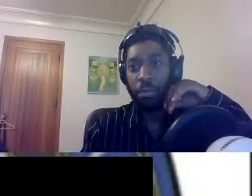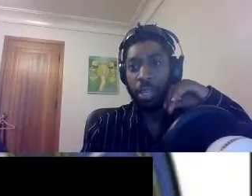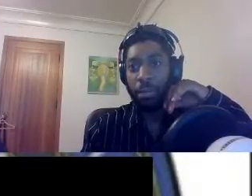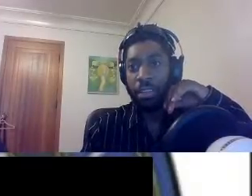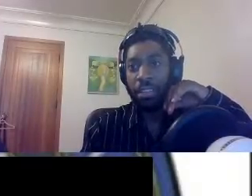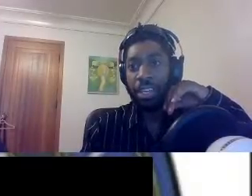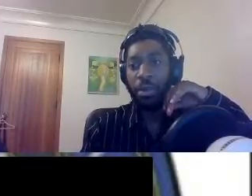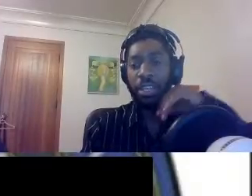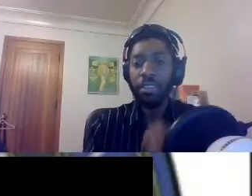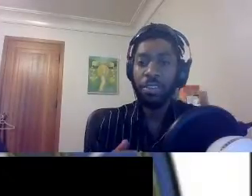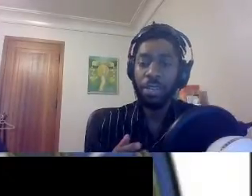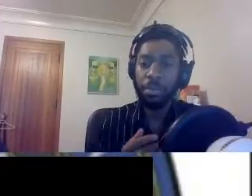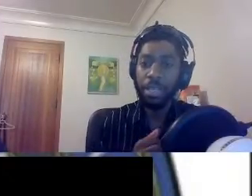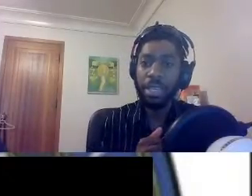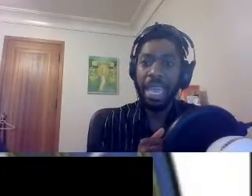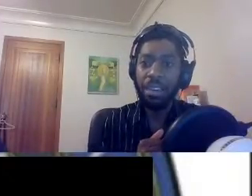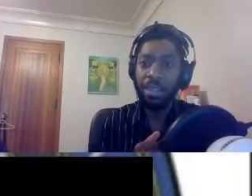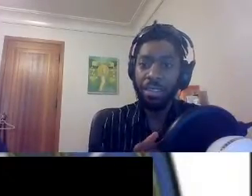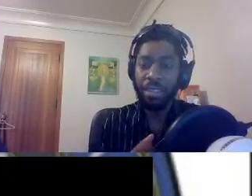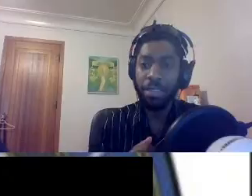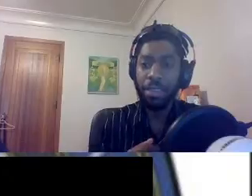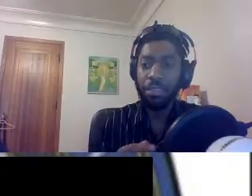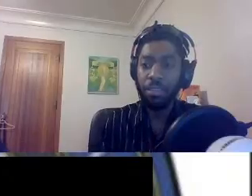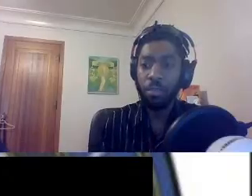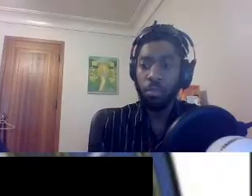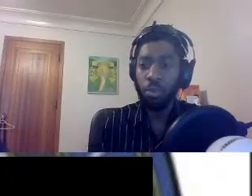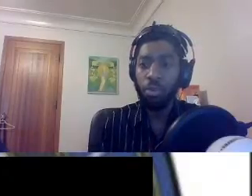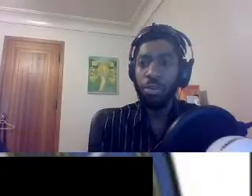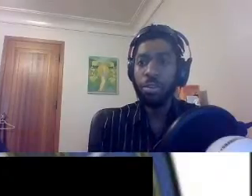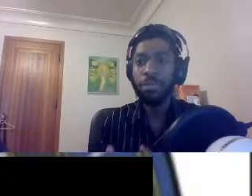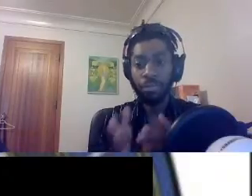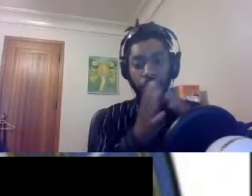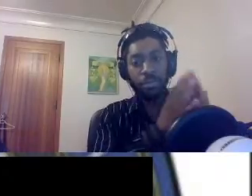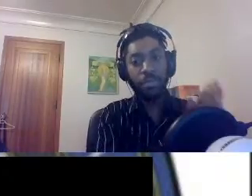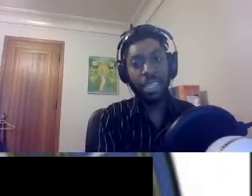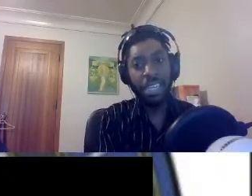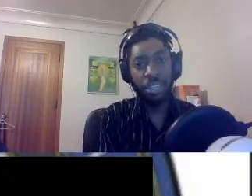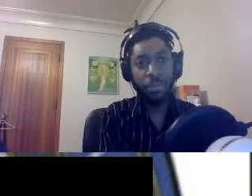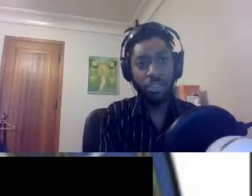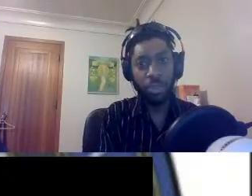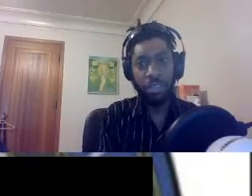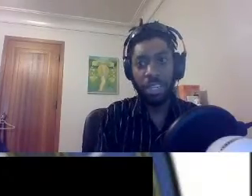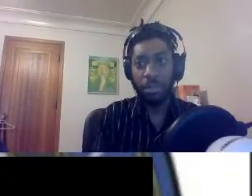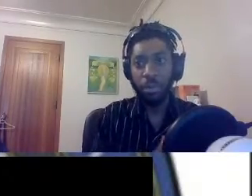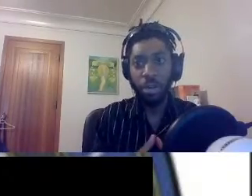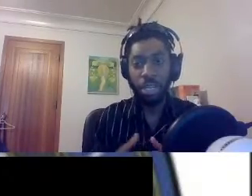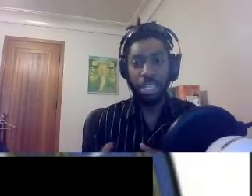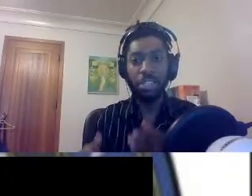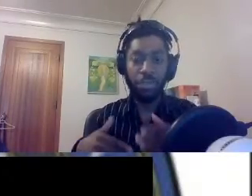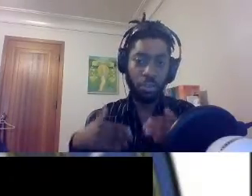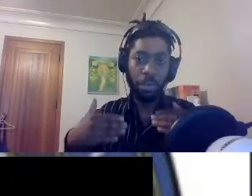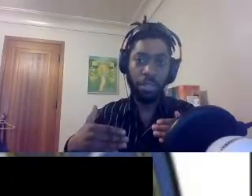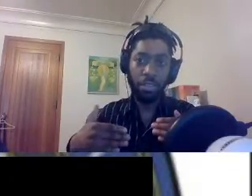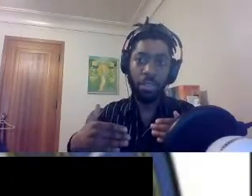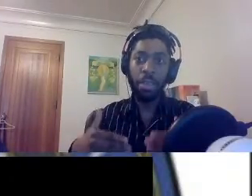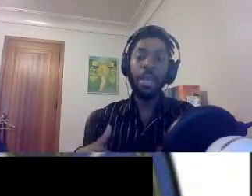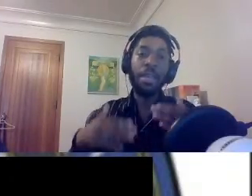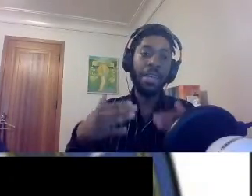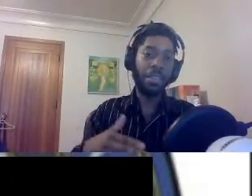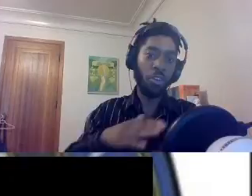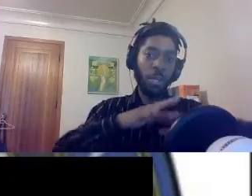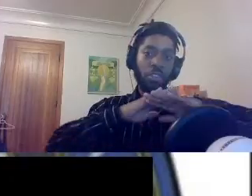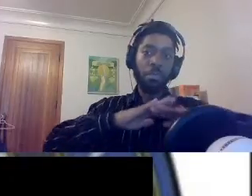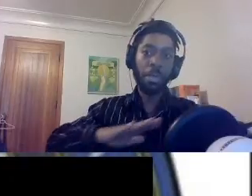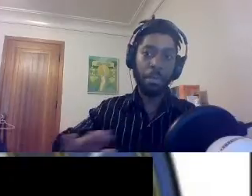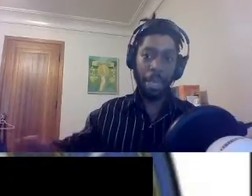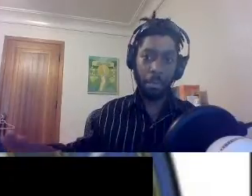biggest takeaway? Biggest takeaway is that they're going to be analyzing things more individually. It's going to be more on an individual basis,